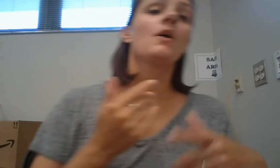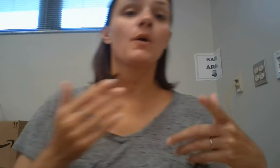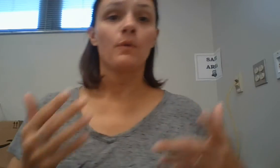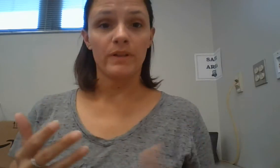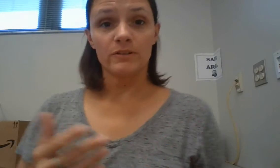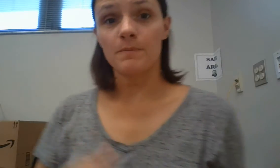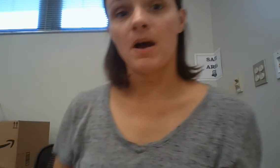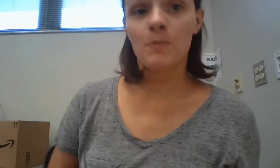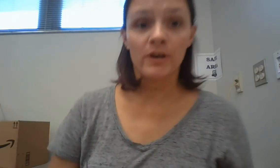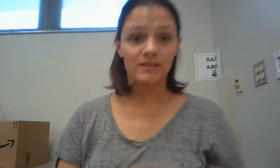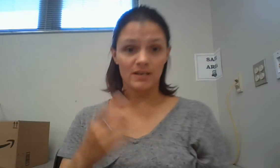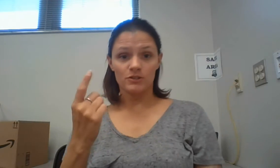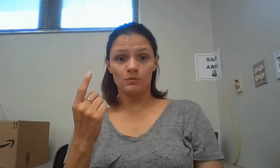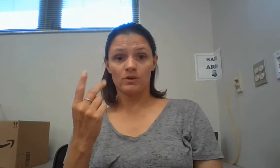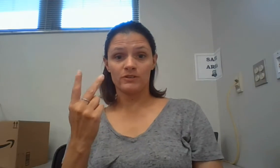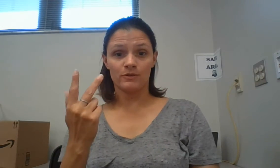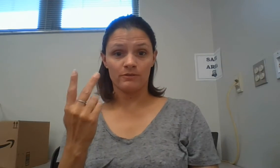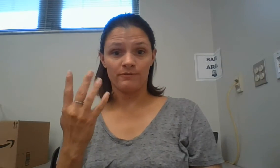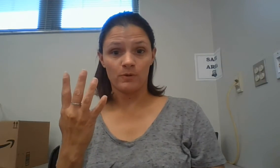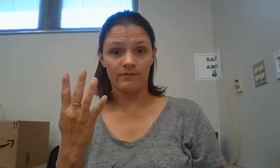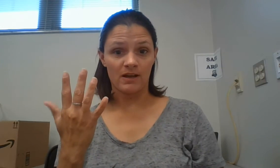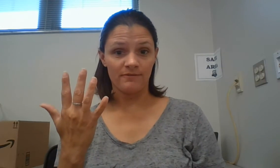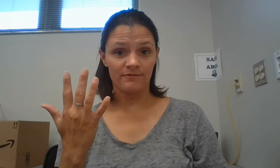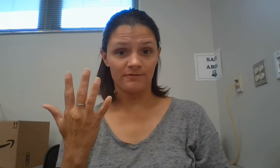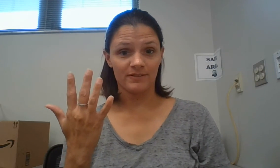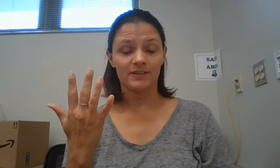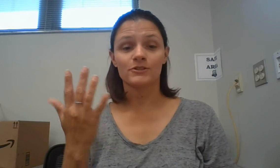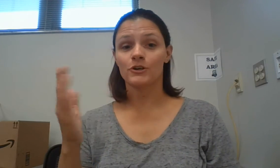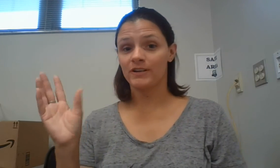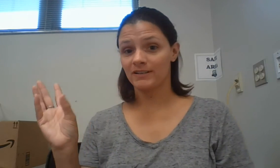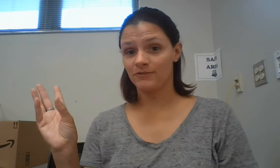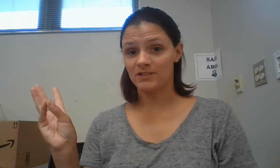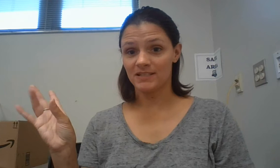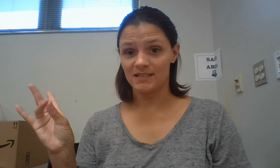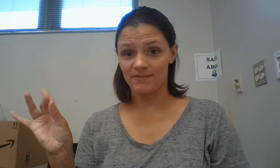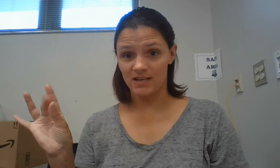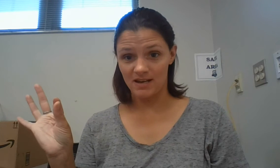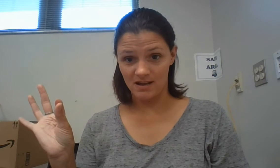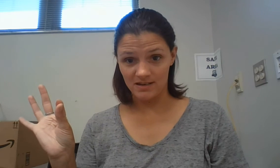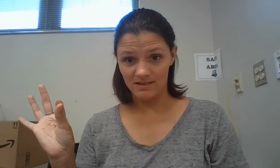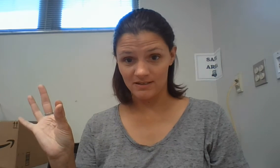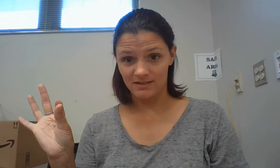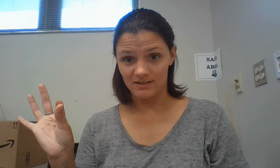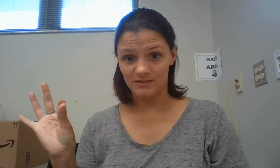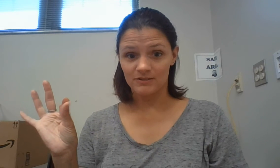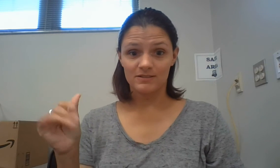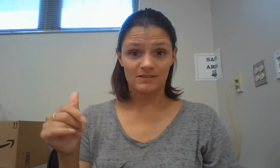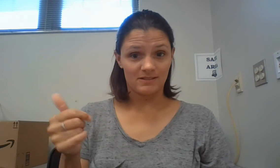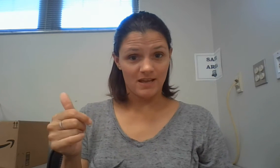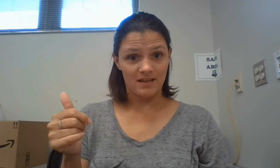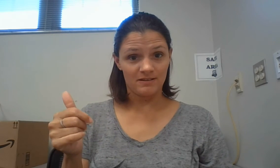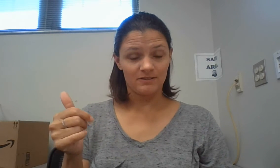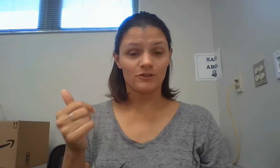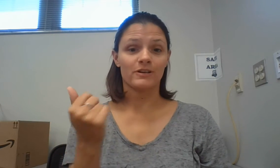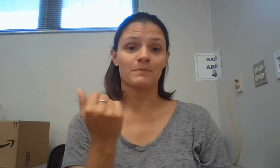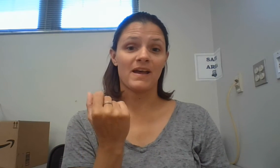We looked at palm orientation. 1, 2, 3, 4, 5. Turning for 6, 7, 8, 9, 10. Turning back